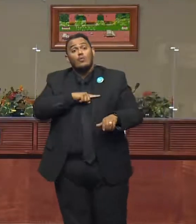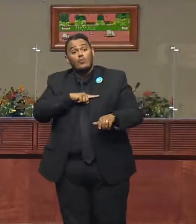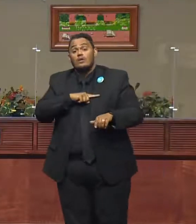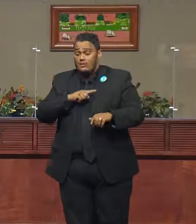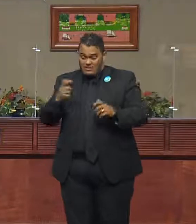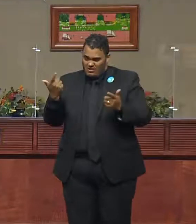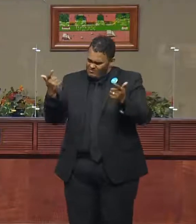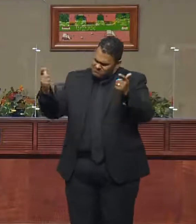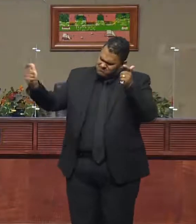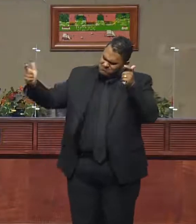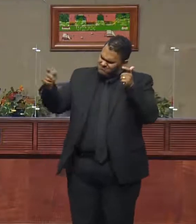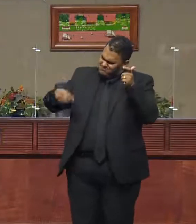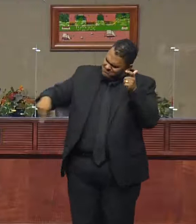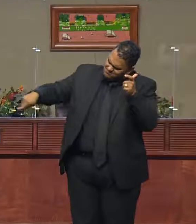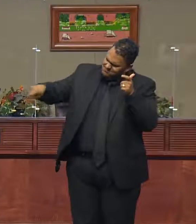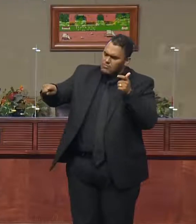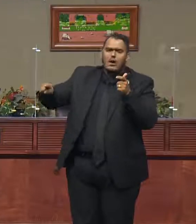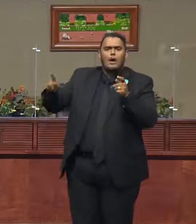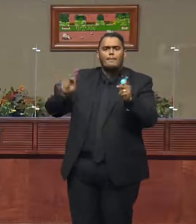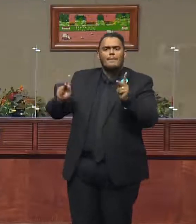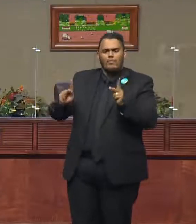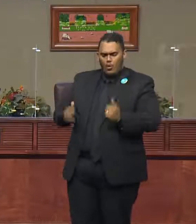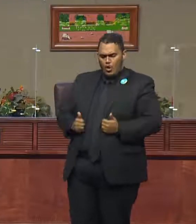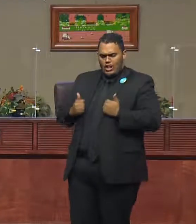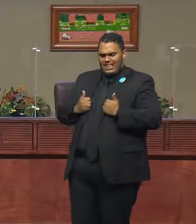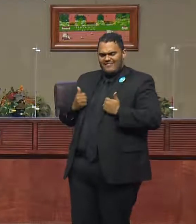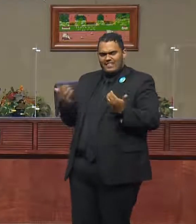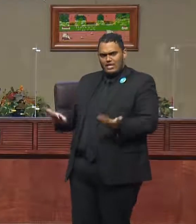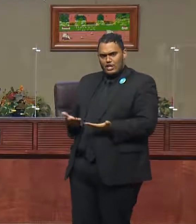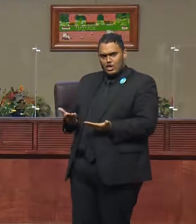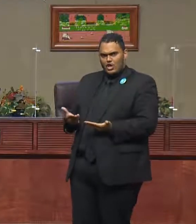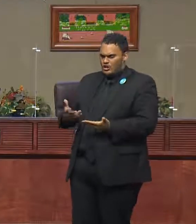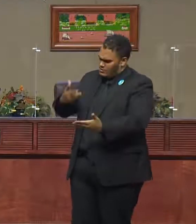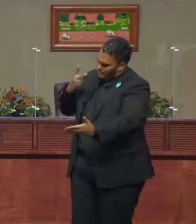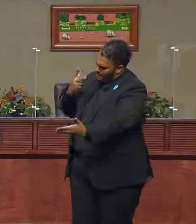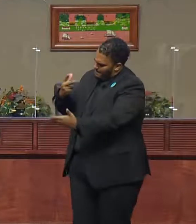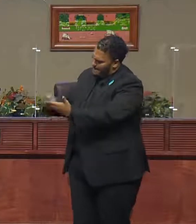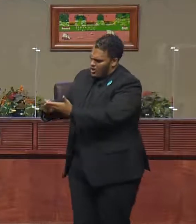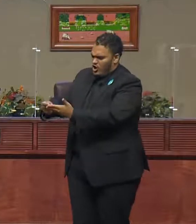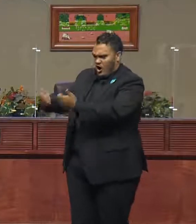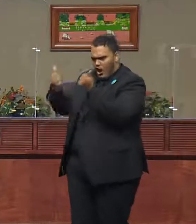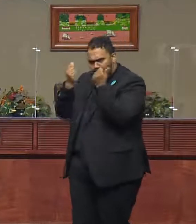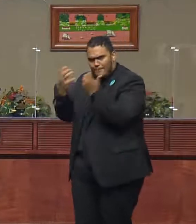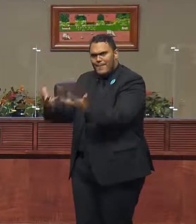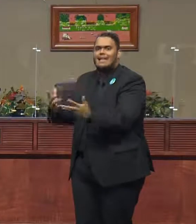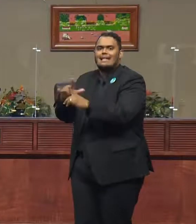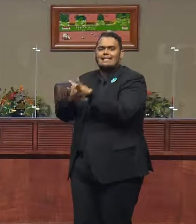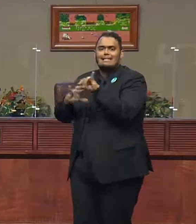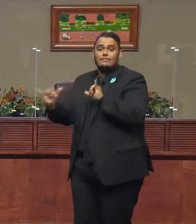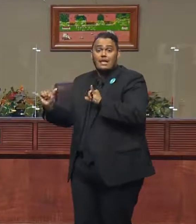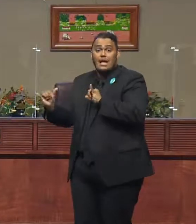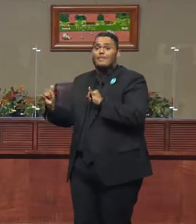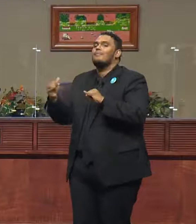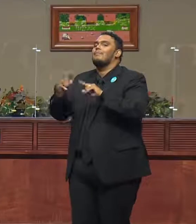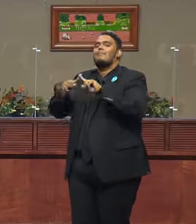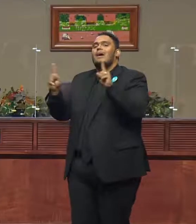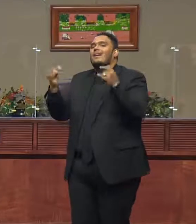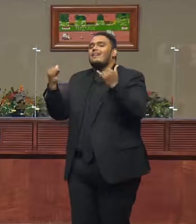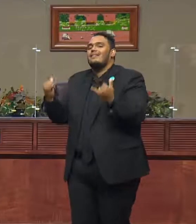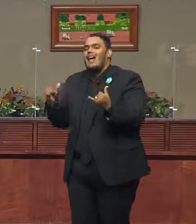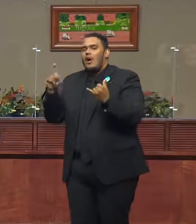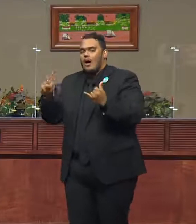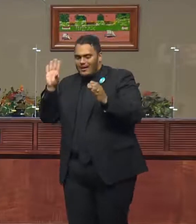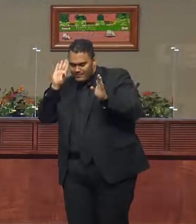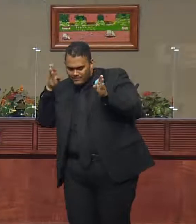going to use a different strategy and try to move closer to schools and places that are in the communities so that we